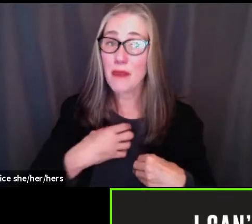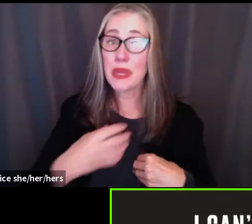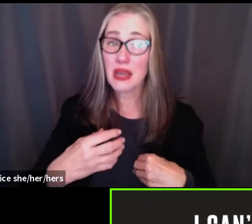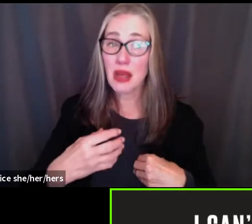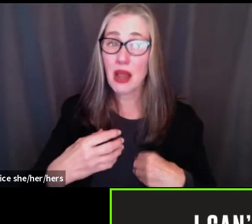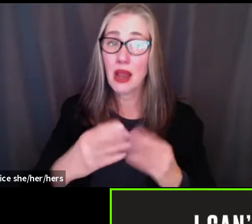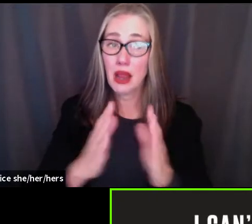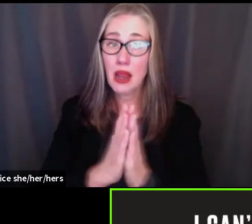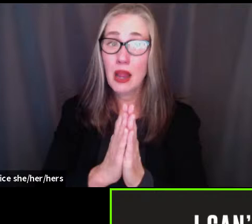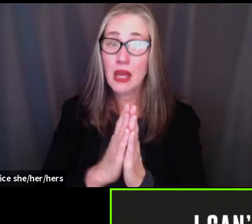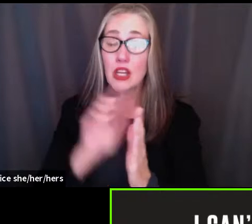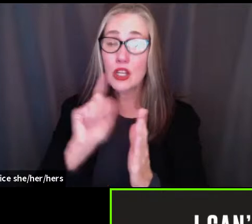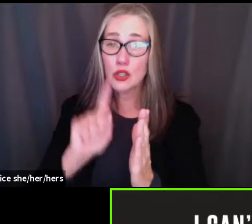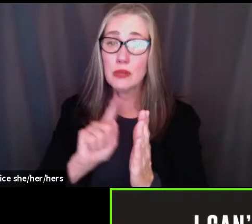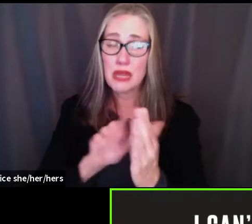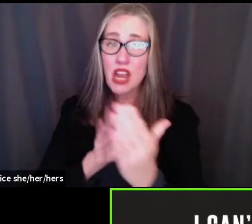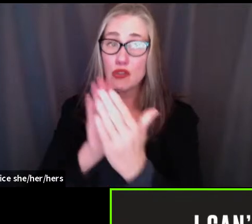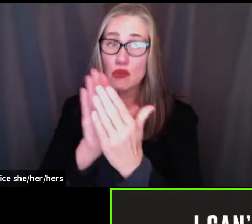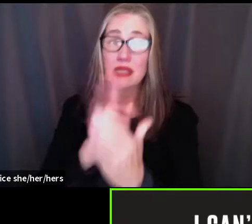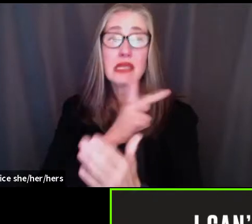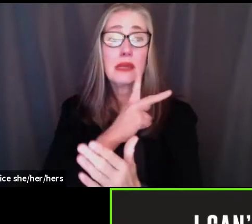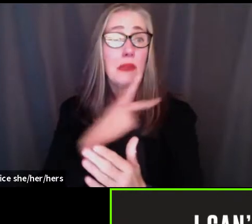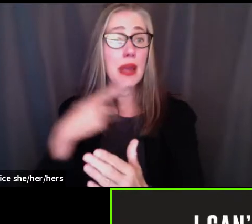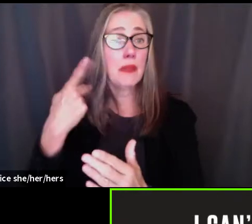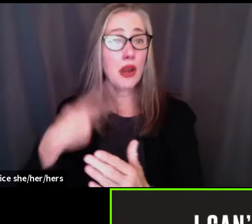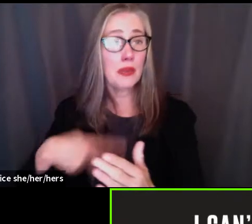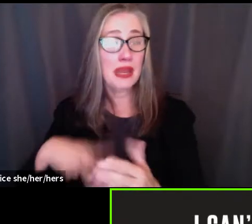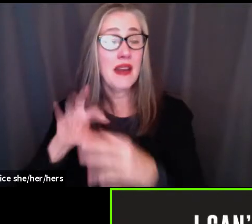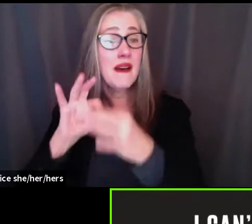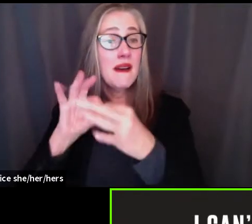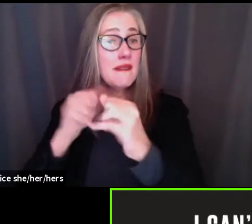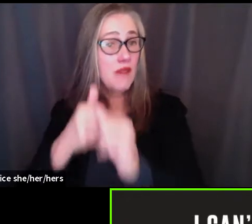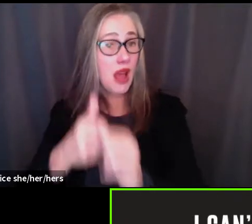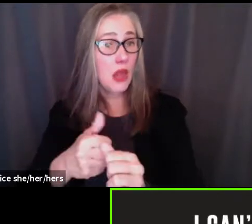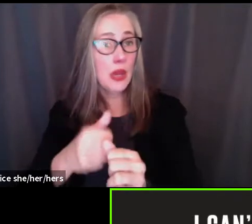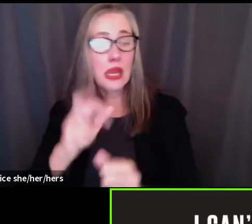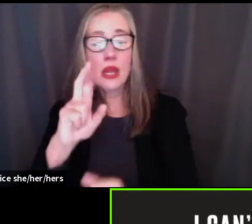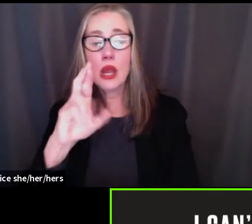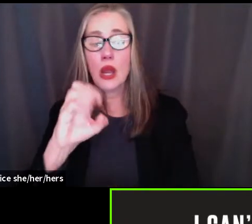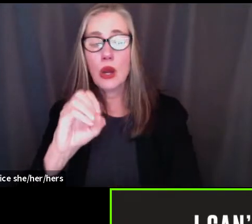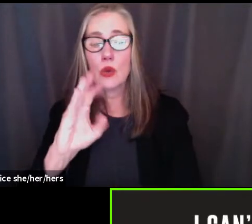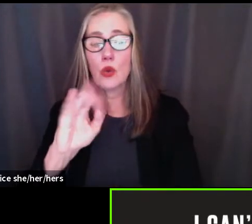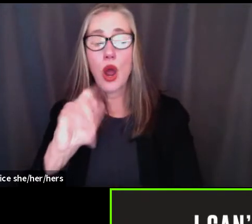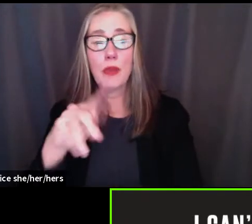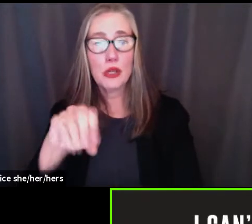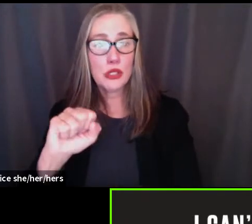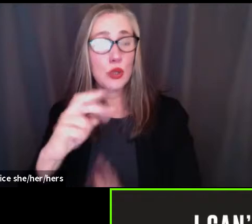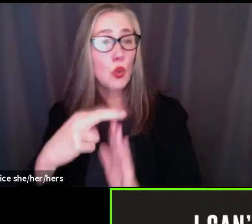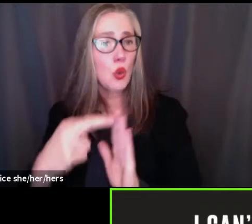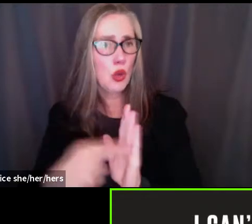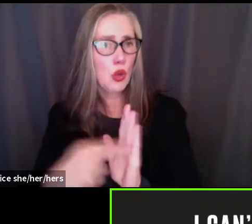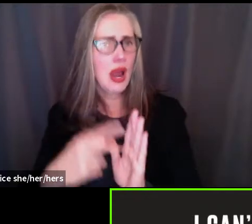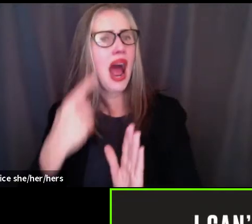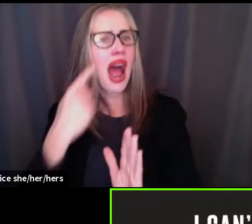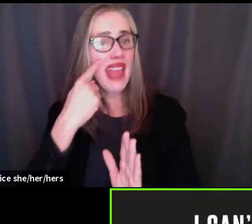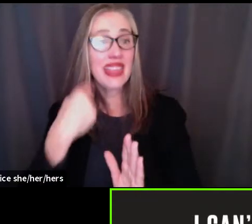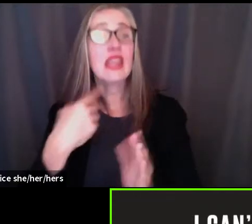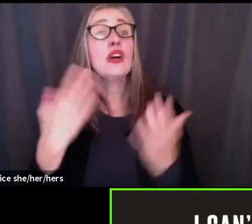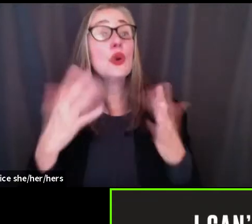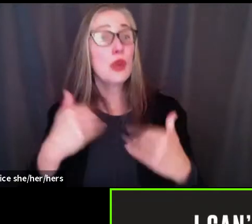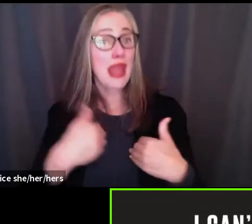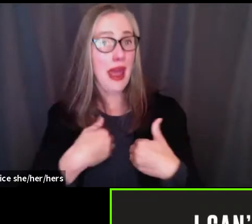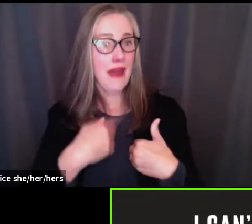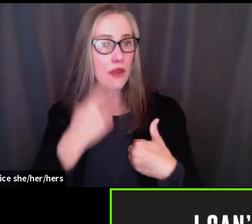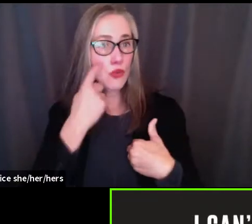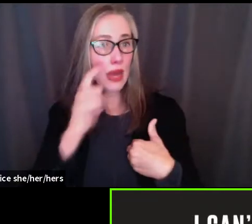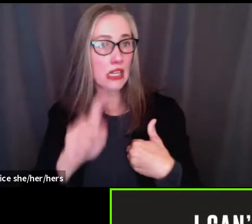the parliamentarian. According to Robert rules, I believe we had the recognition of appeal, but we were